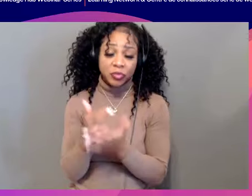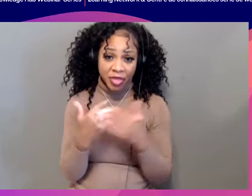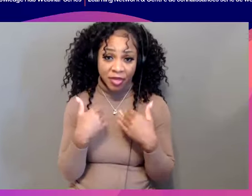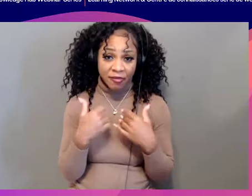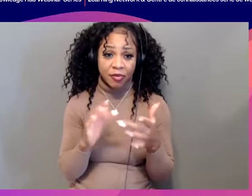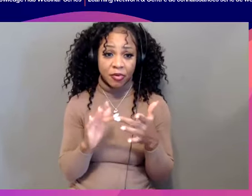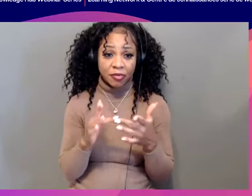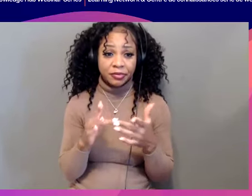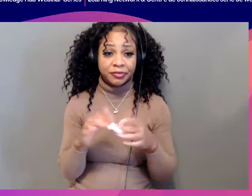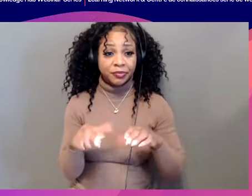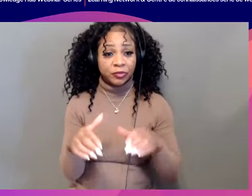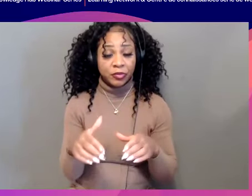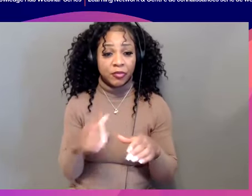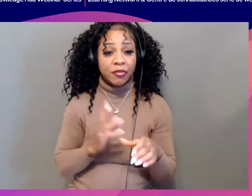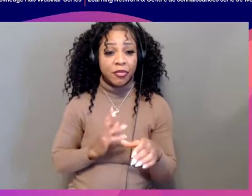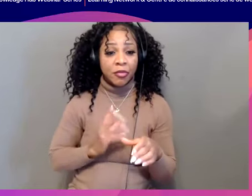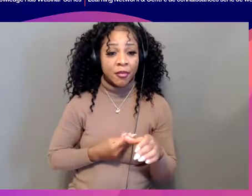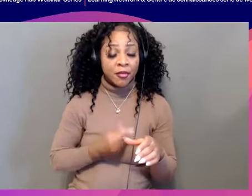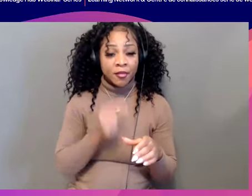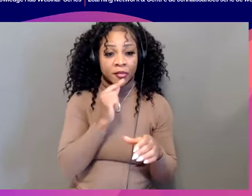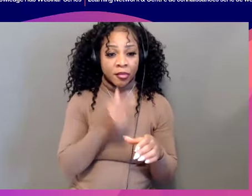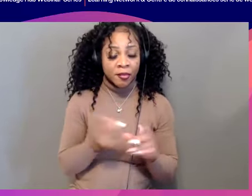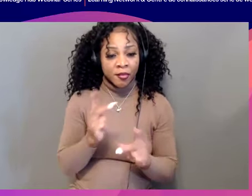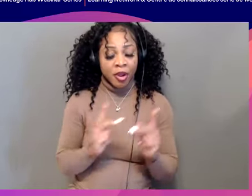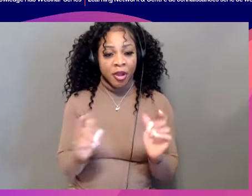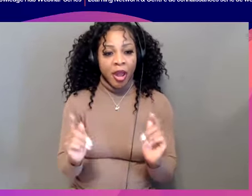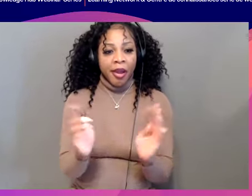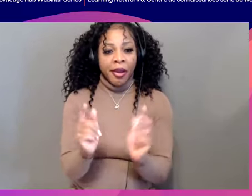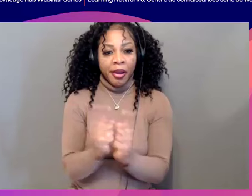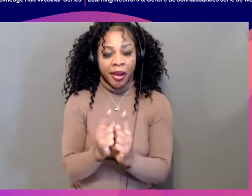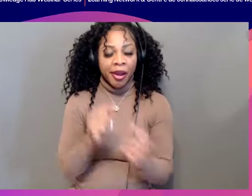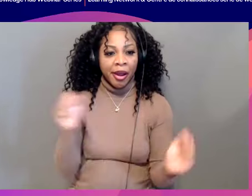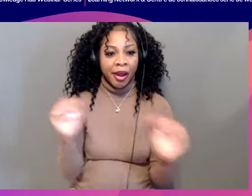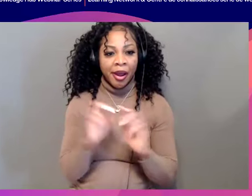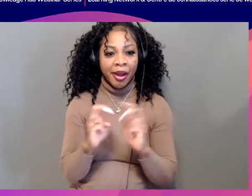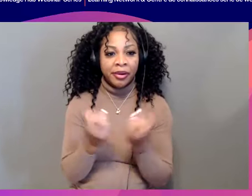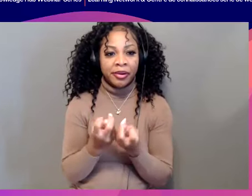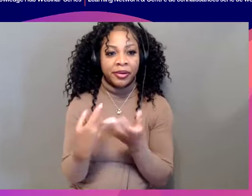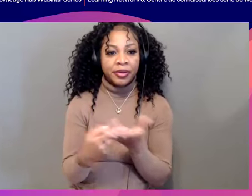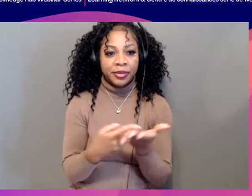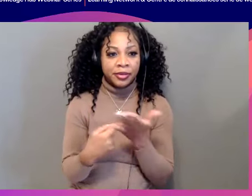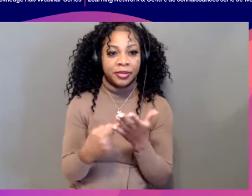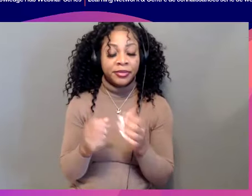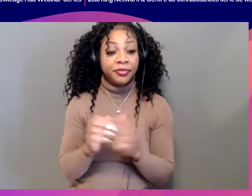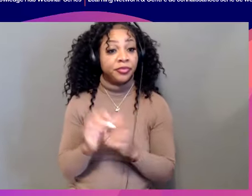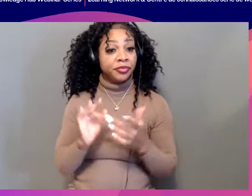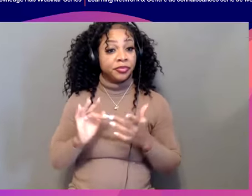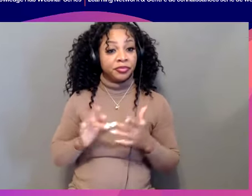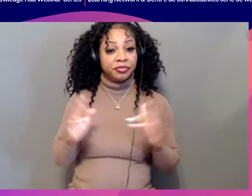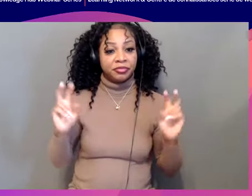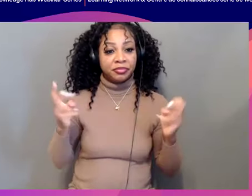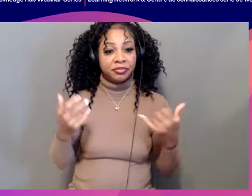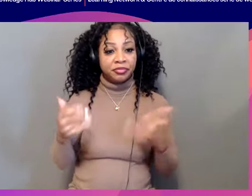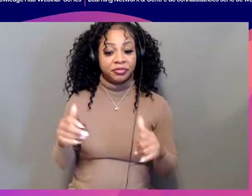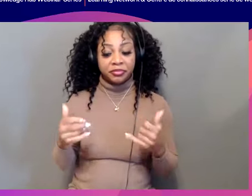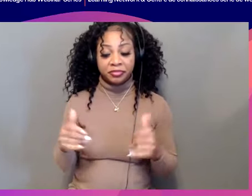where queer and trans people meet, or online parties that happen. So reaching out to resources if they don't have the ability to sort